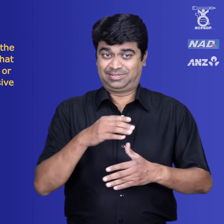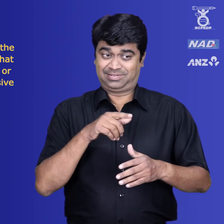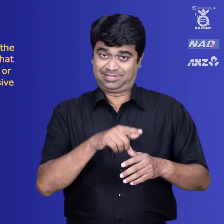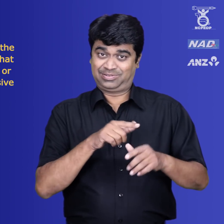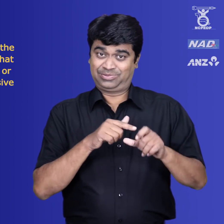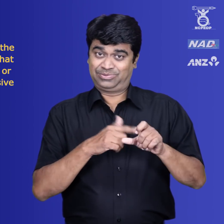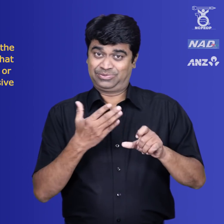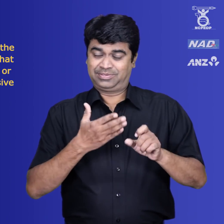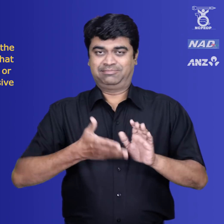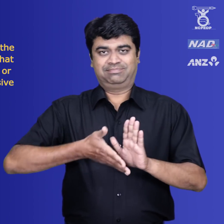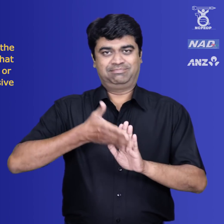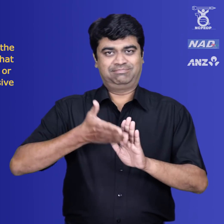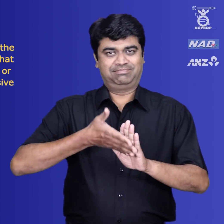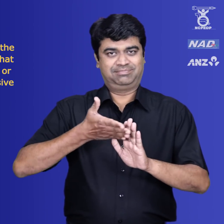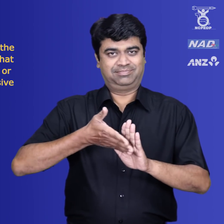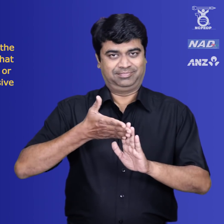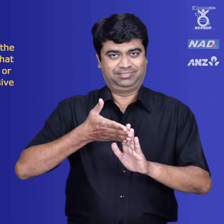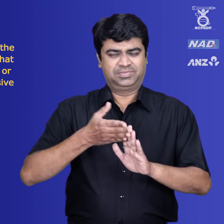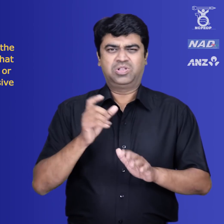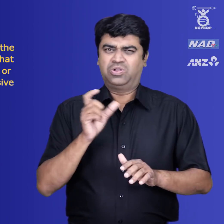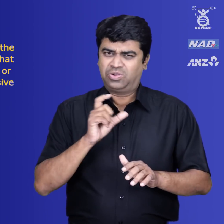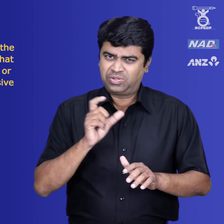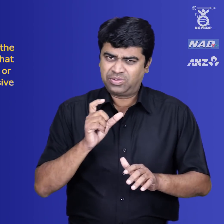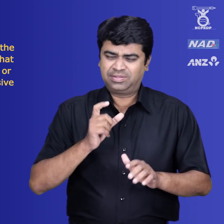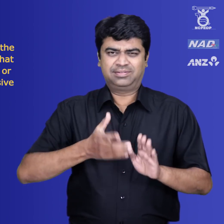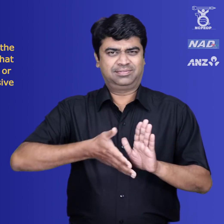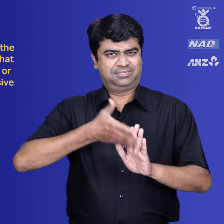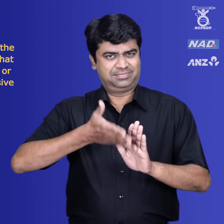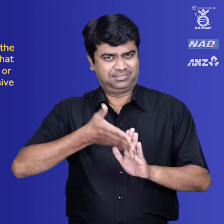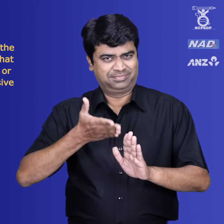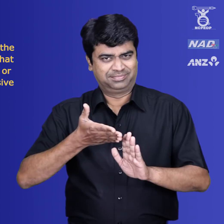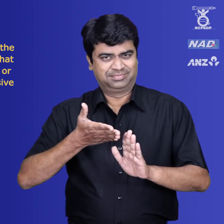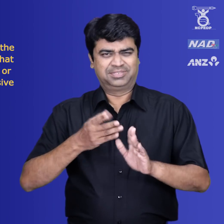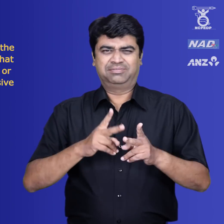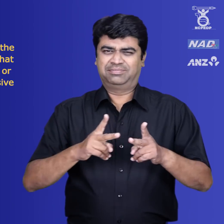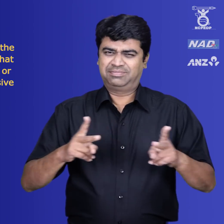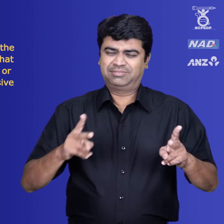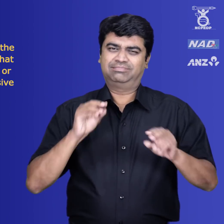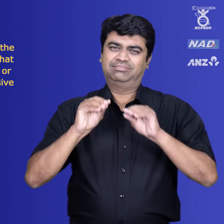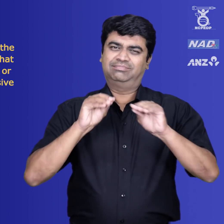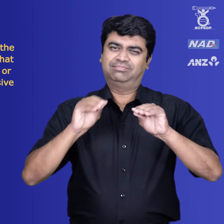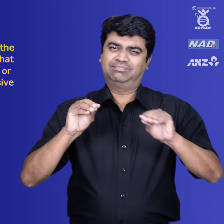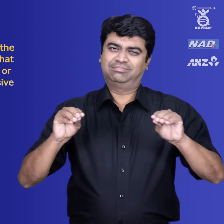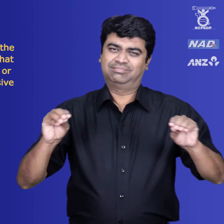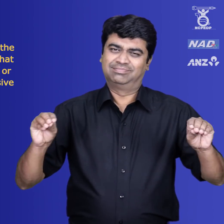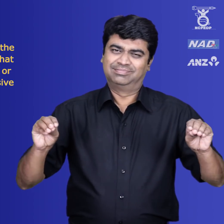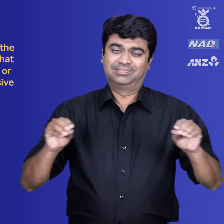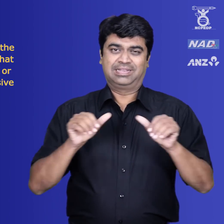Make building, campus, and various facilities accessible.